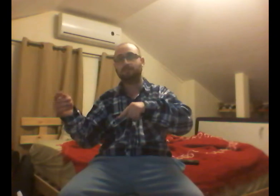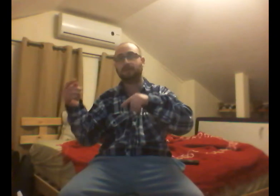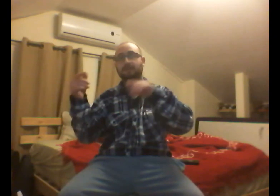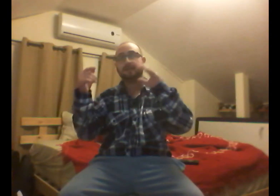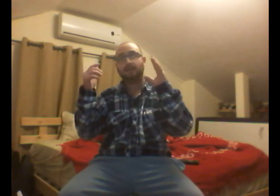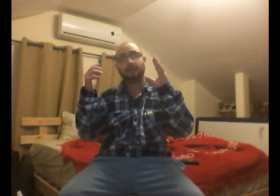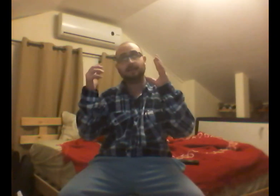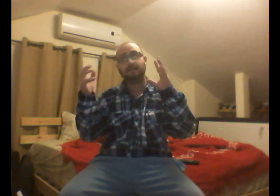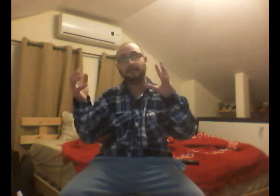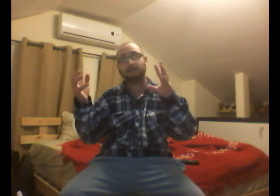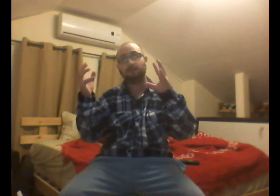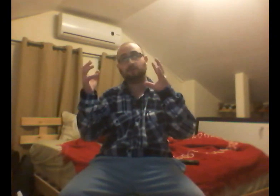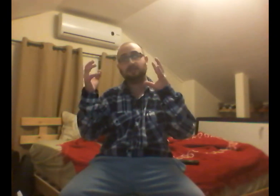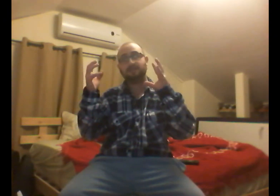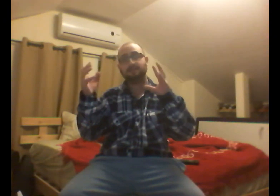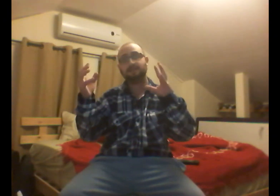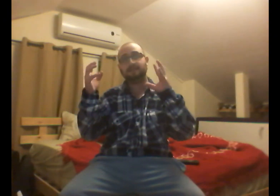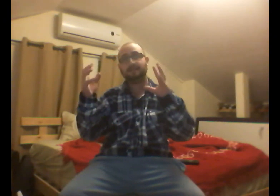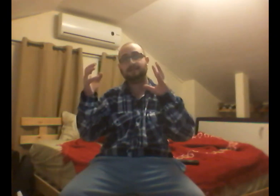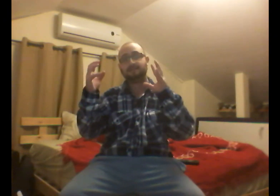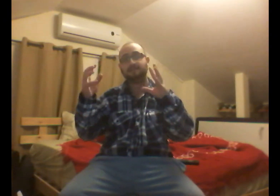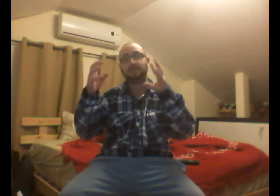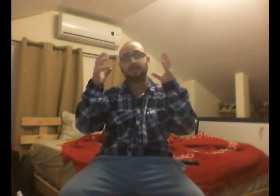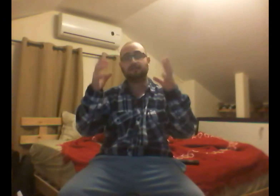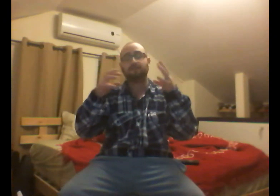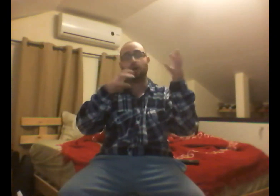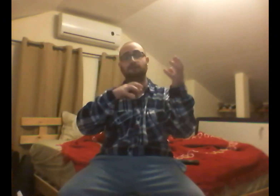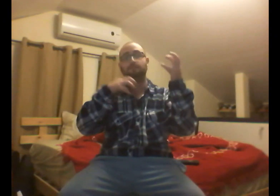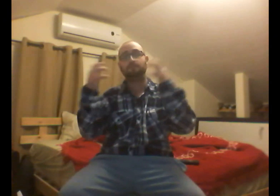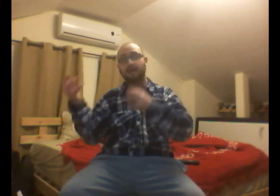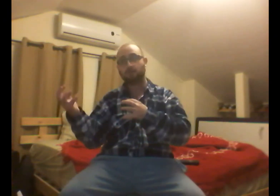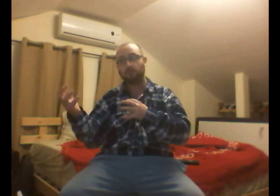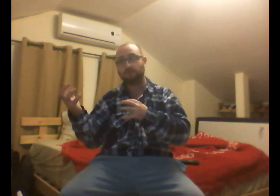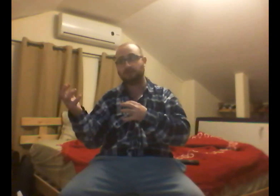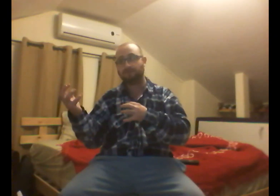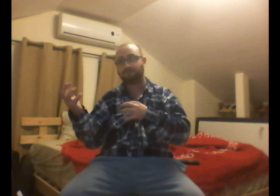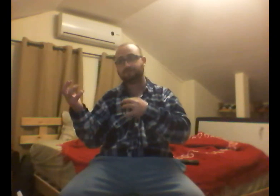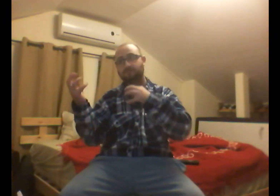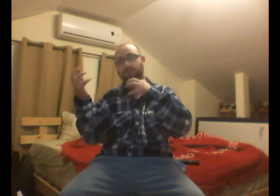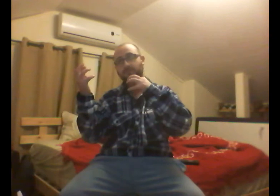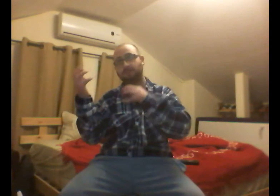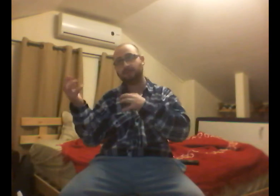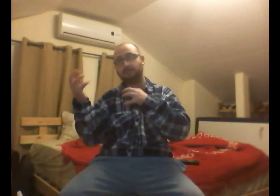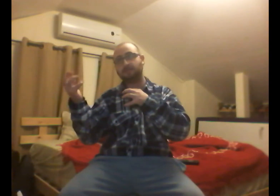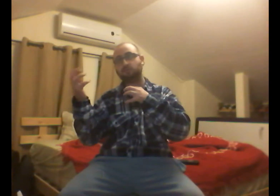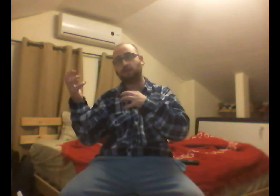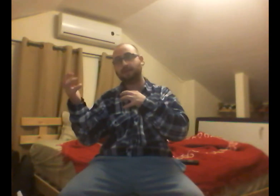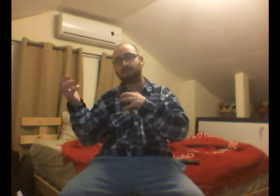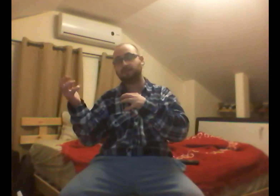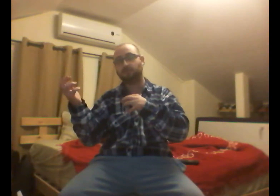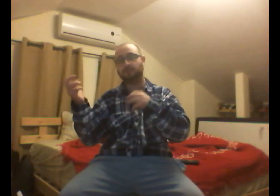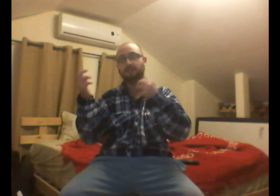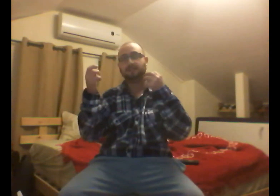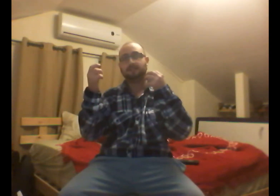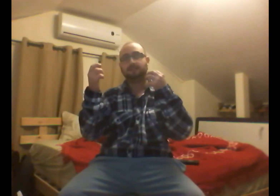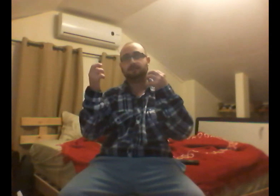but again, we didn't get to see enough of Batwoman in this one episode